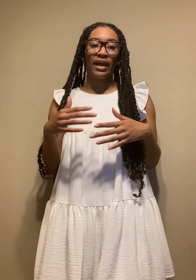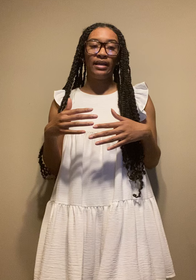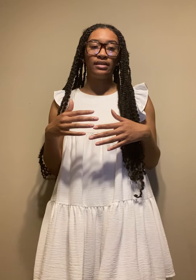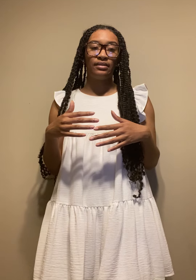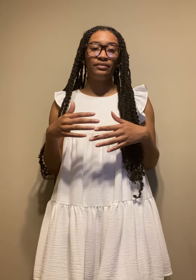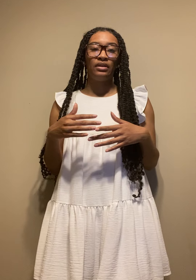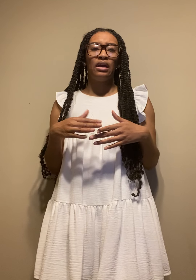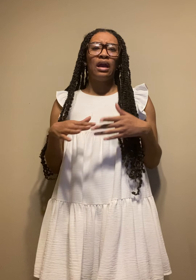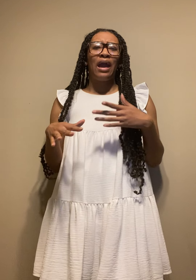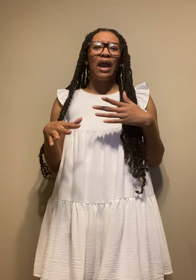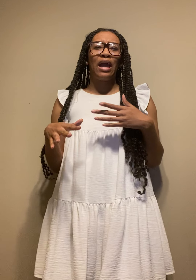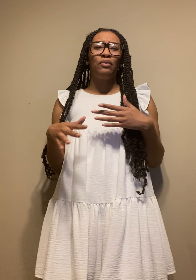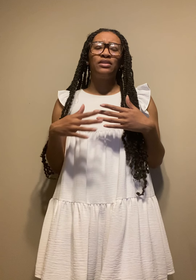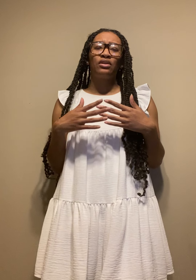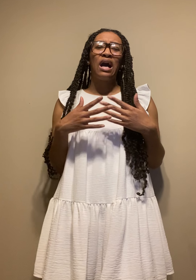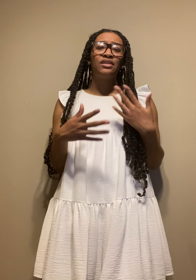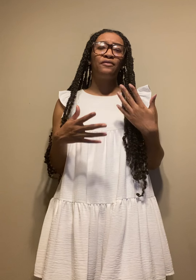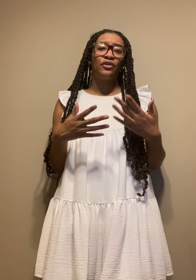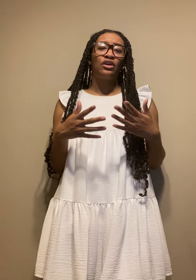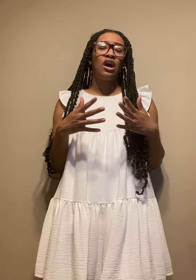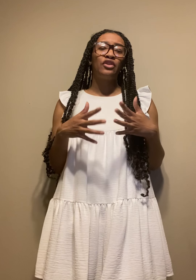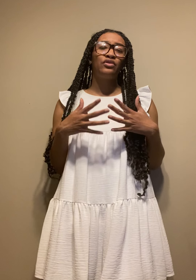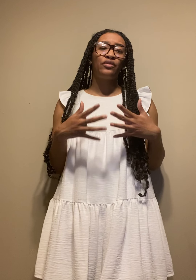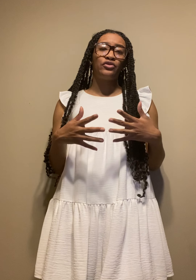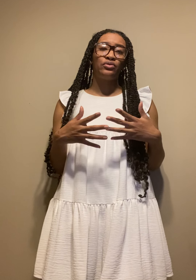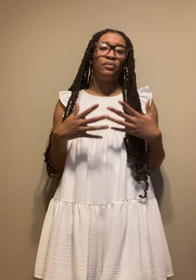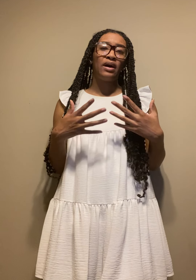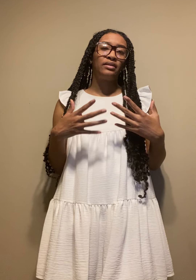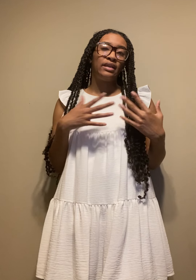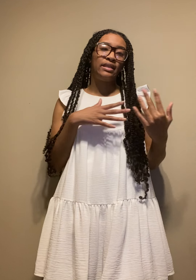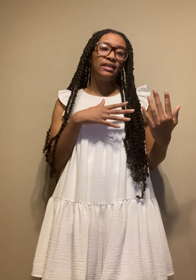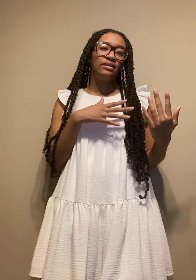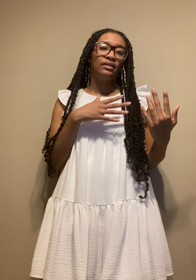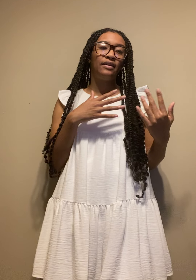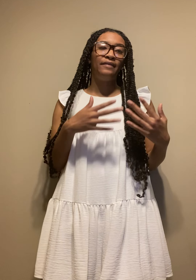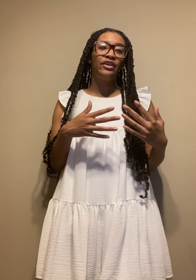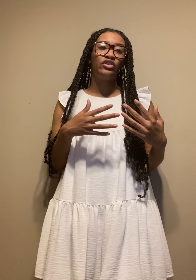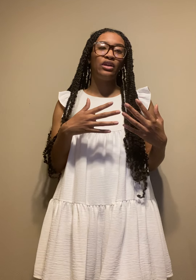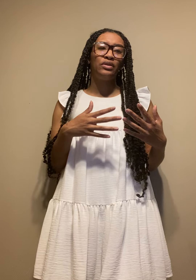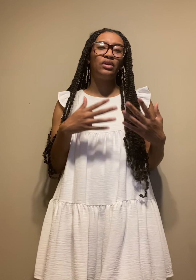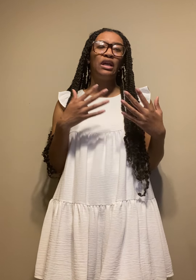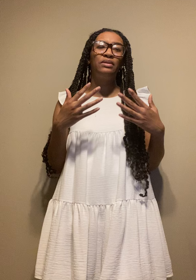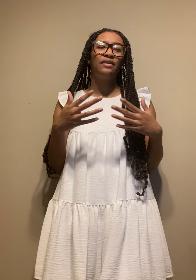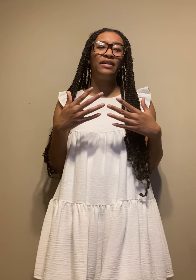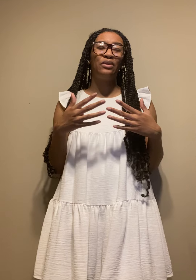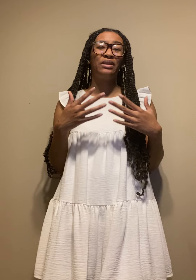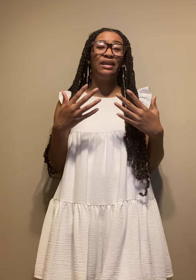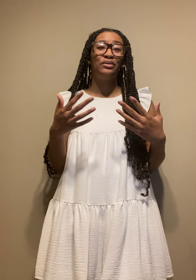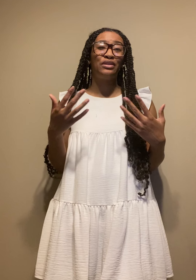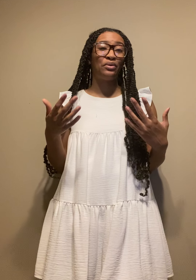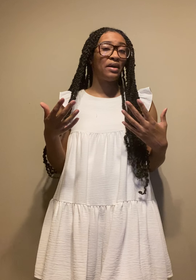8. And what's controversial about this conviction is he was convicted with little to no